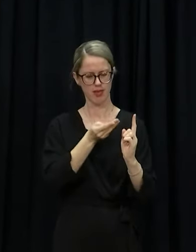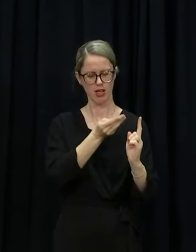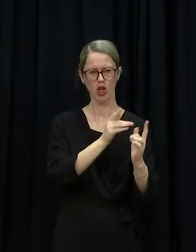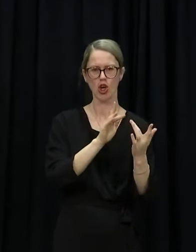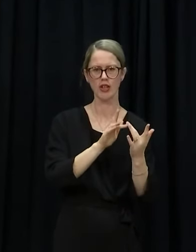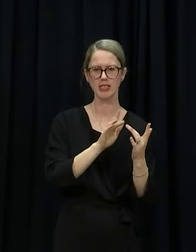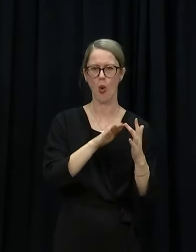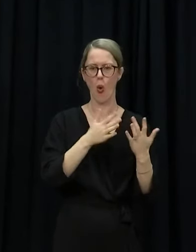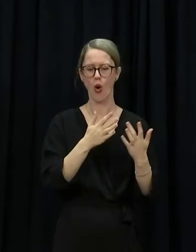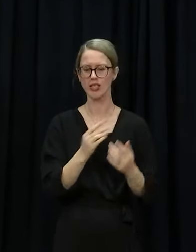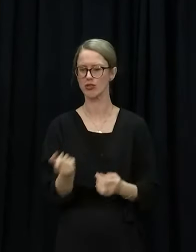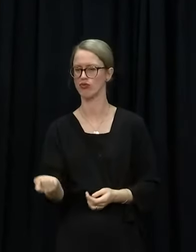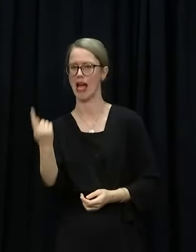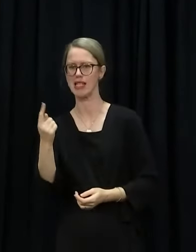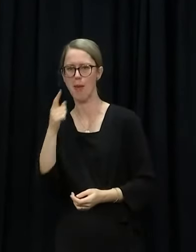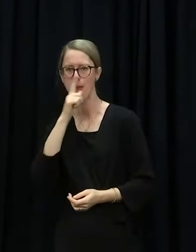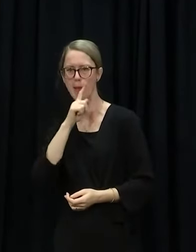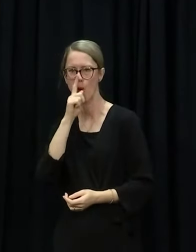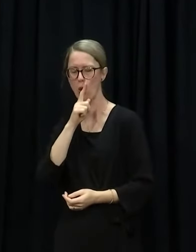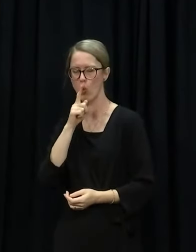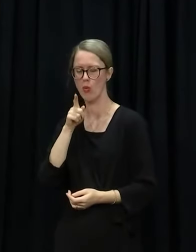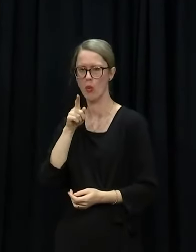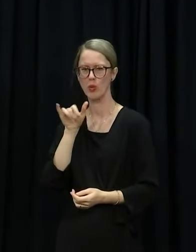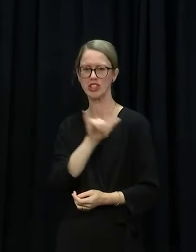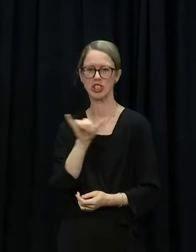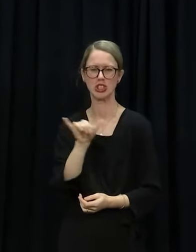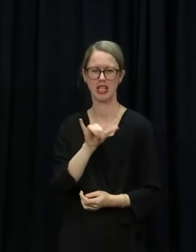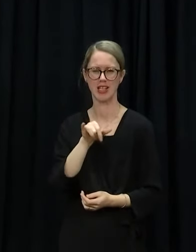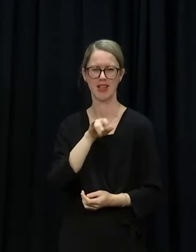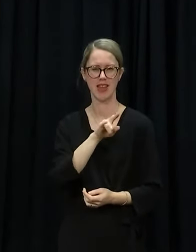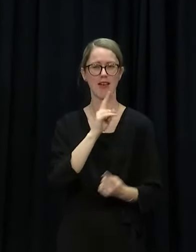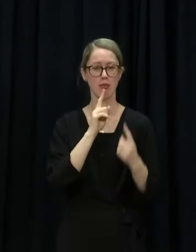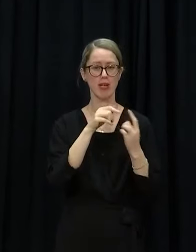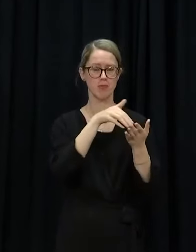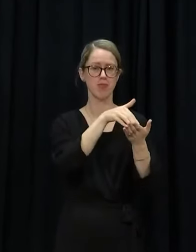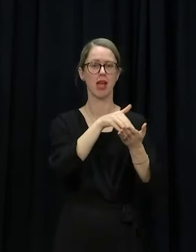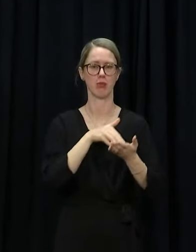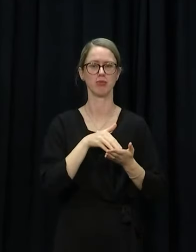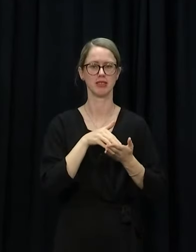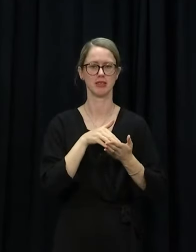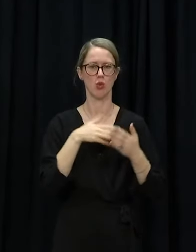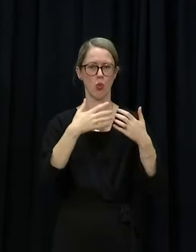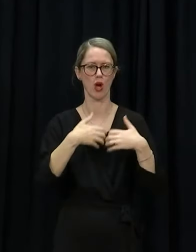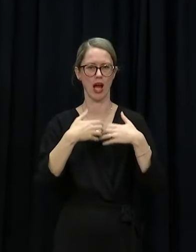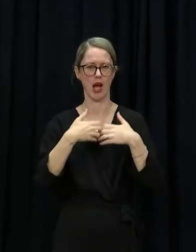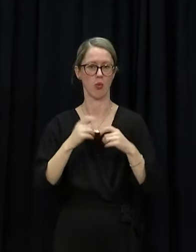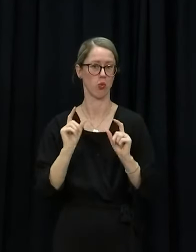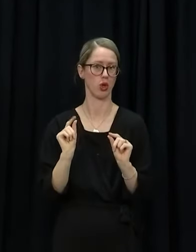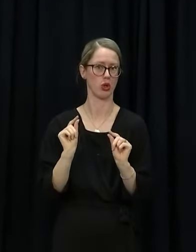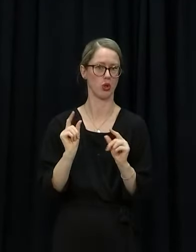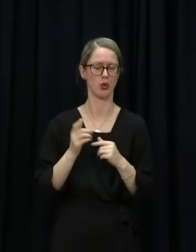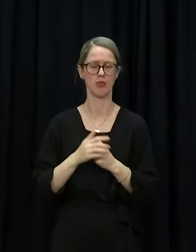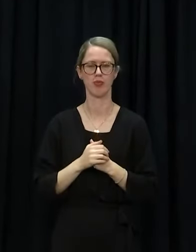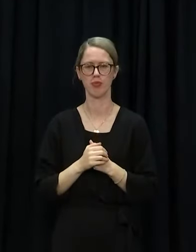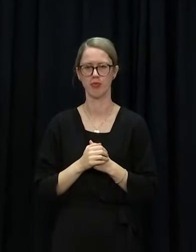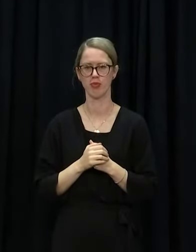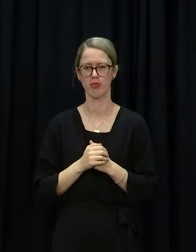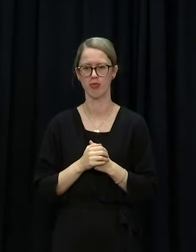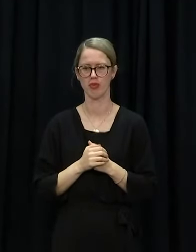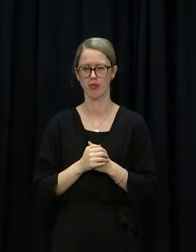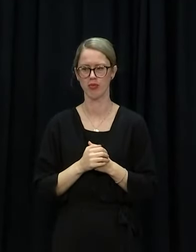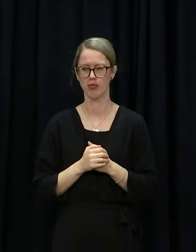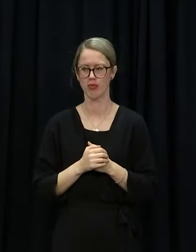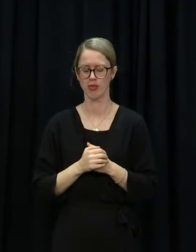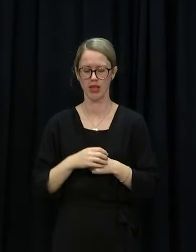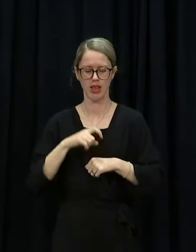as opposed to people we have not yet identified. So that's one of the things that we look for. Whether or not you've had a time